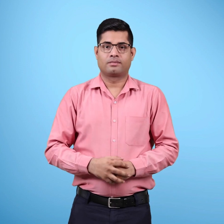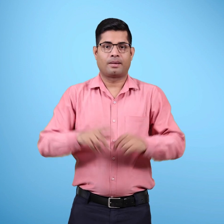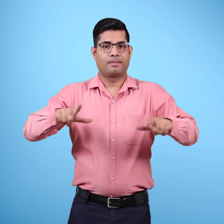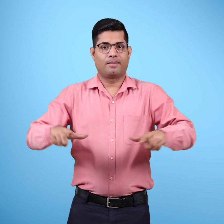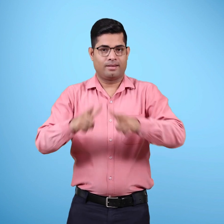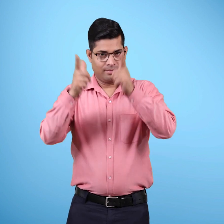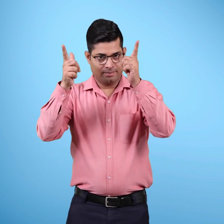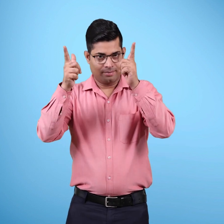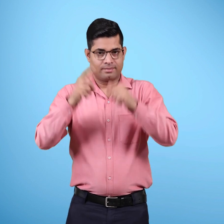and trees.